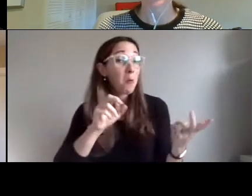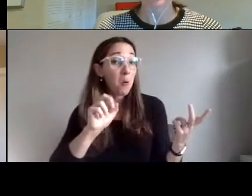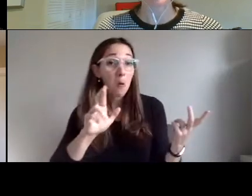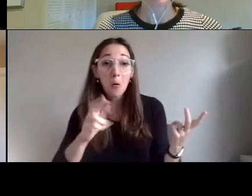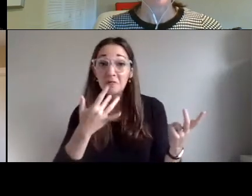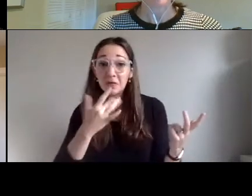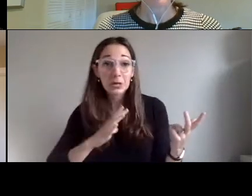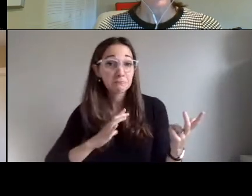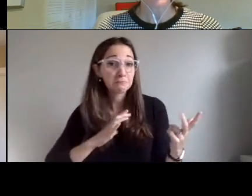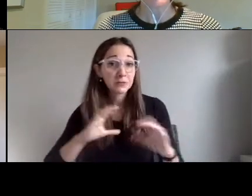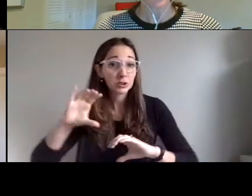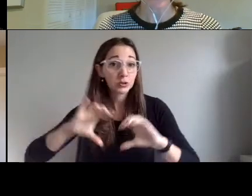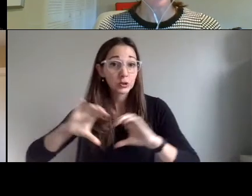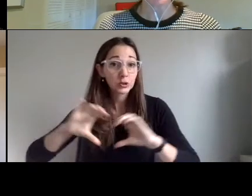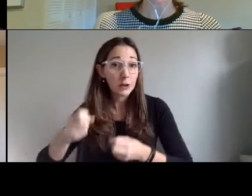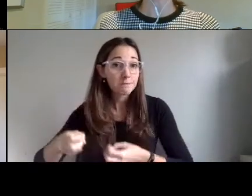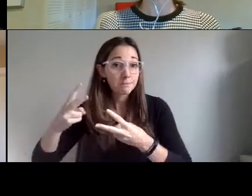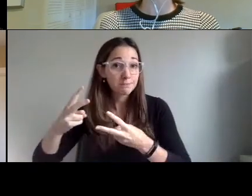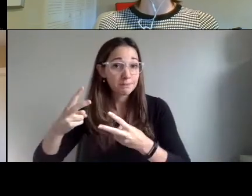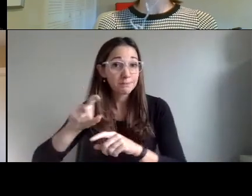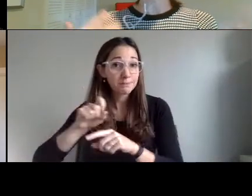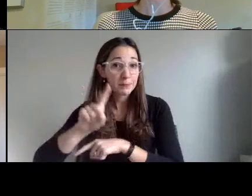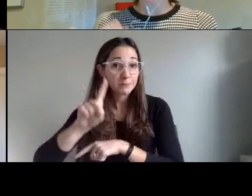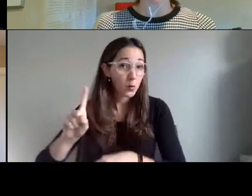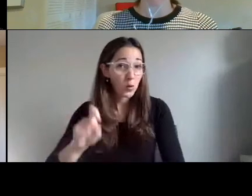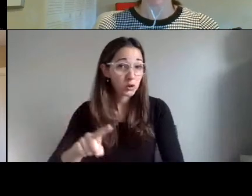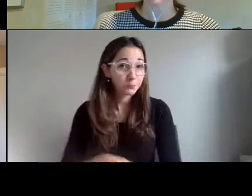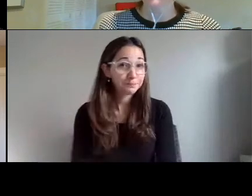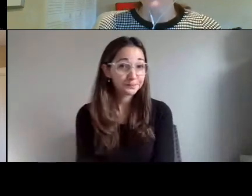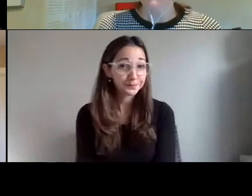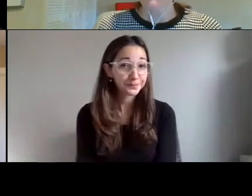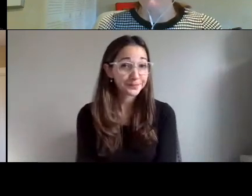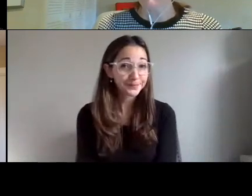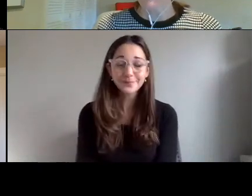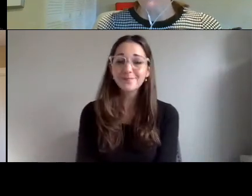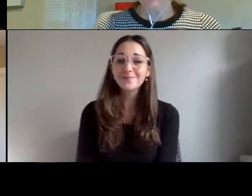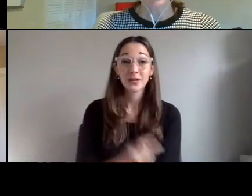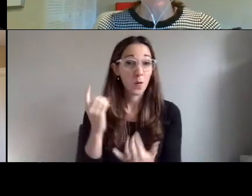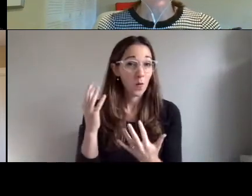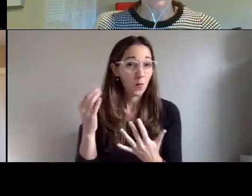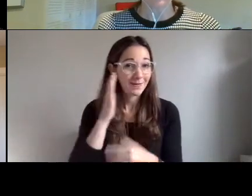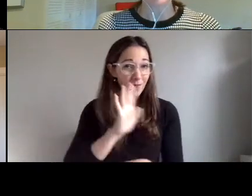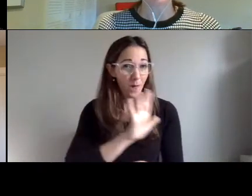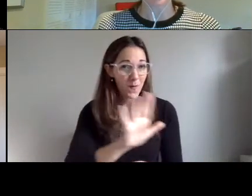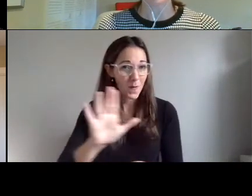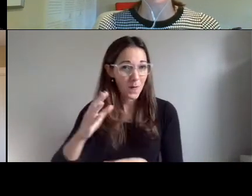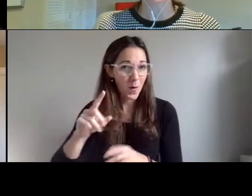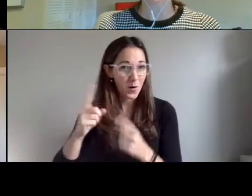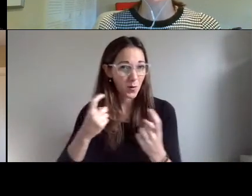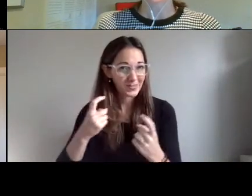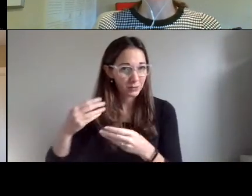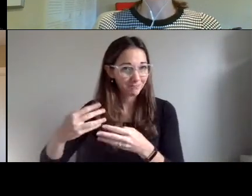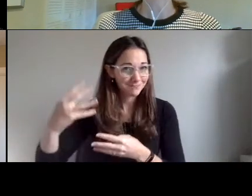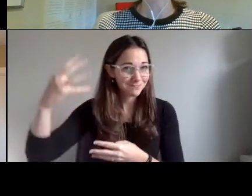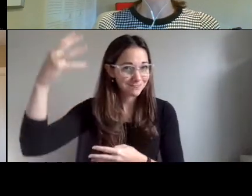as well. And so while we're waiting on your questions to come in, let me go ahead and ask a few